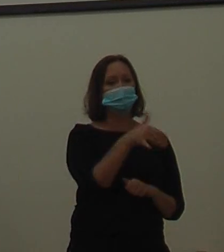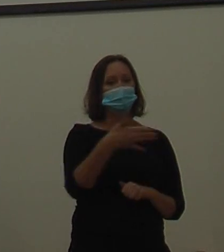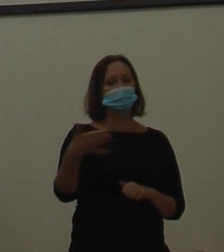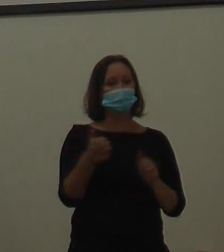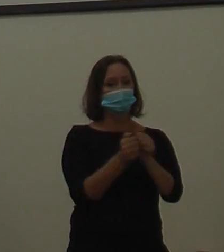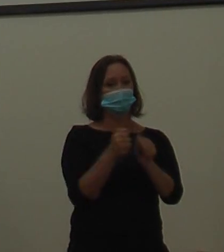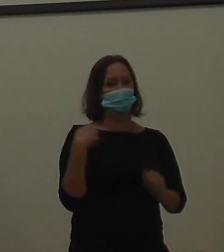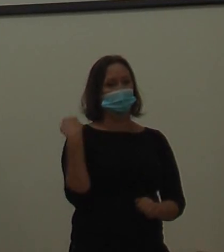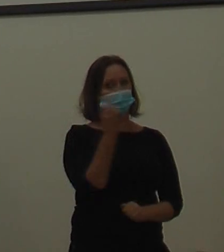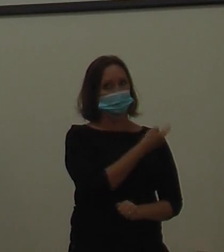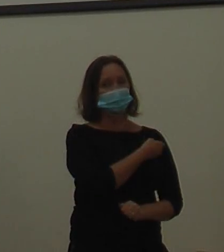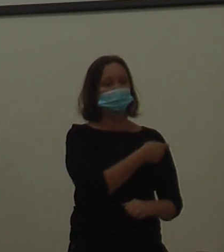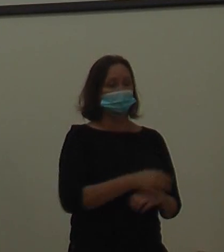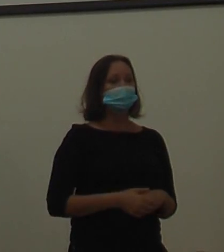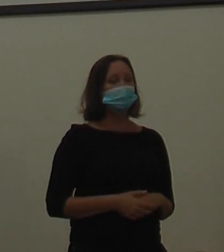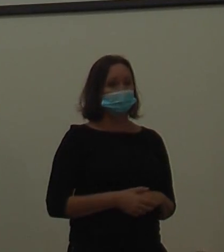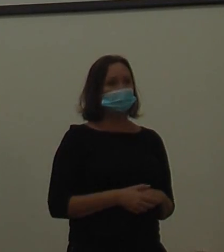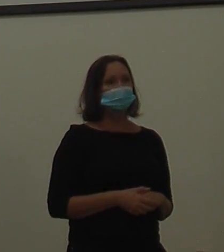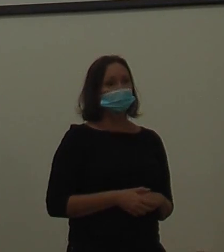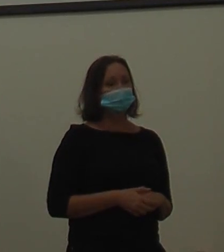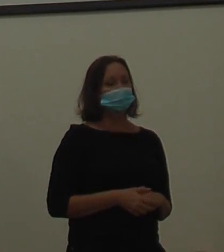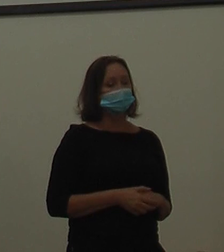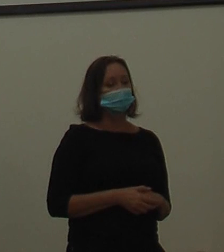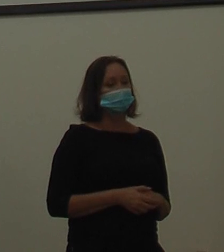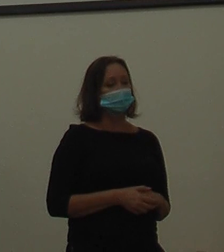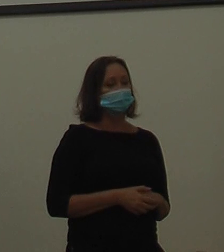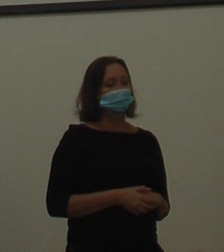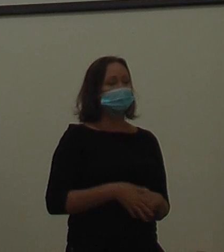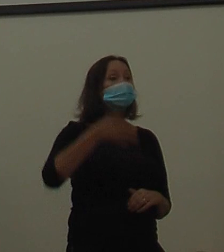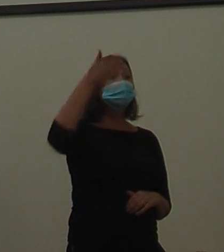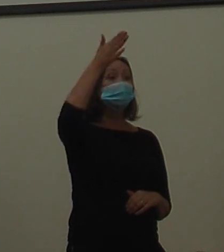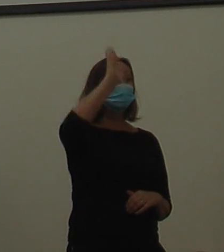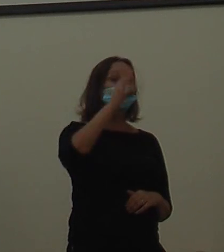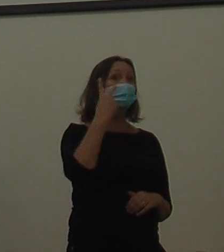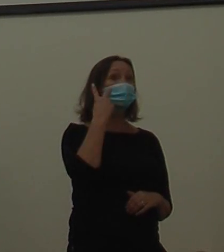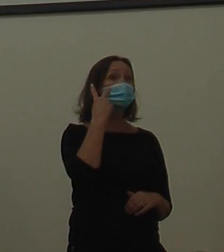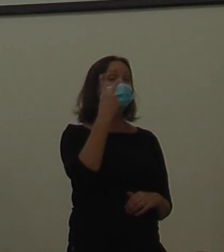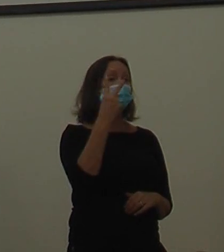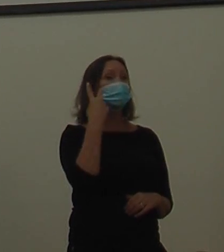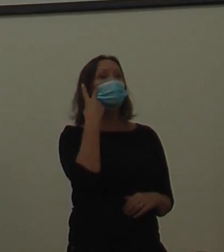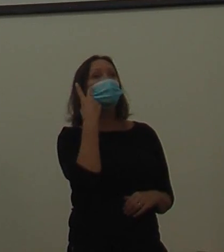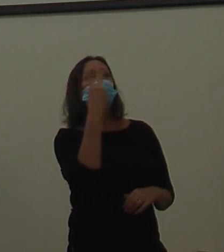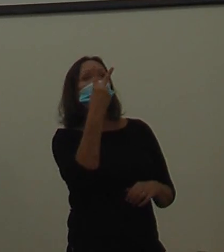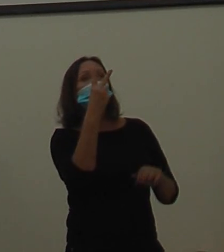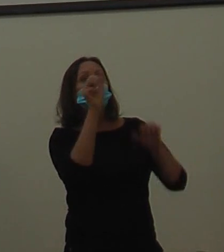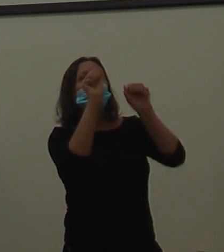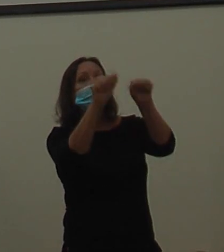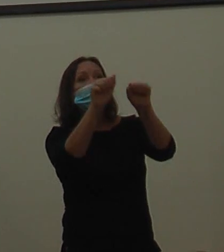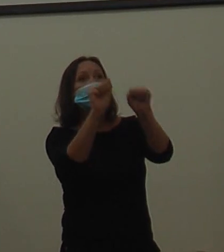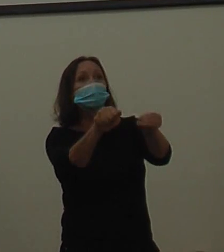God saw the potential of Gideon.